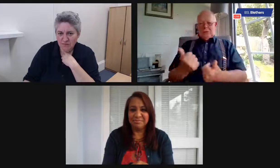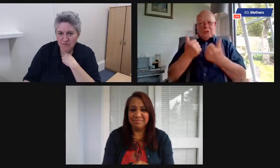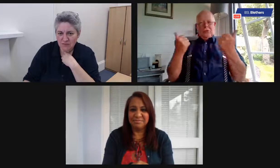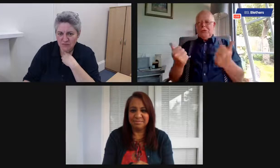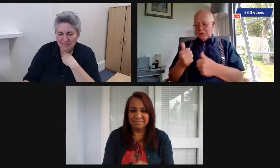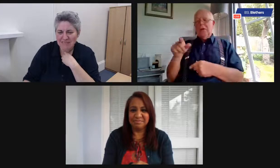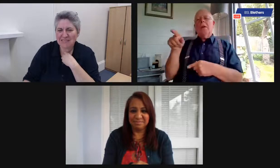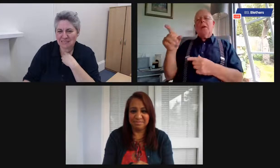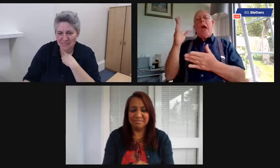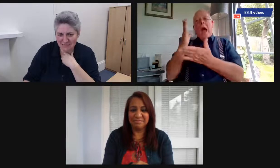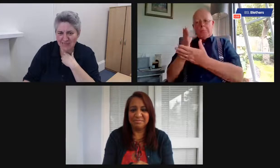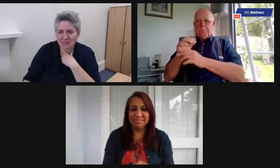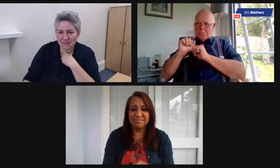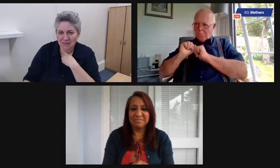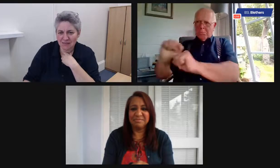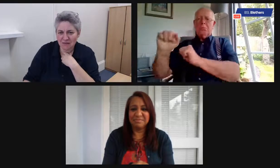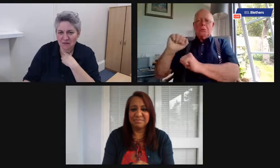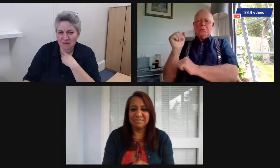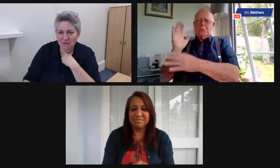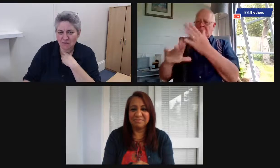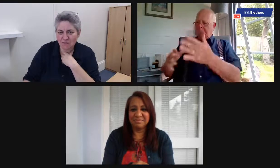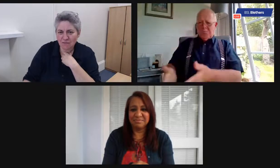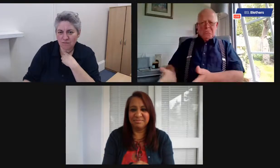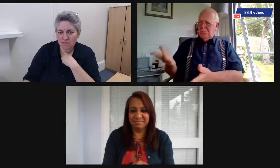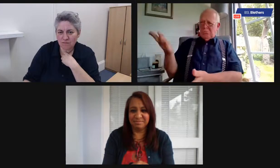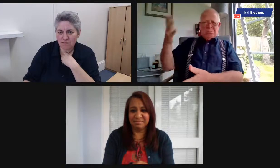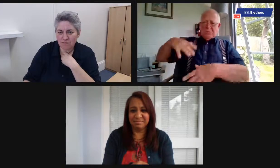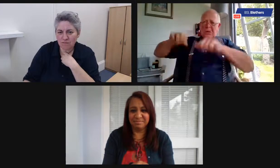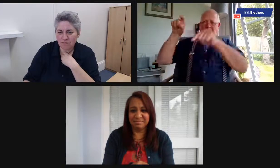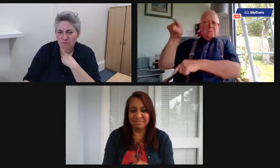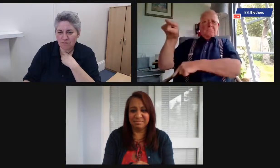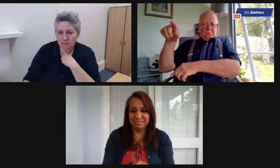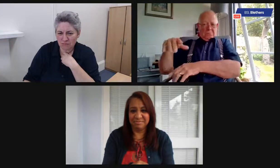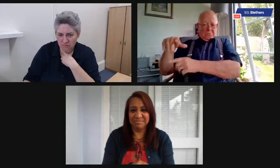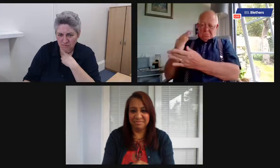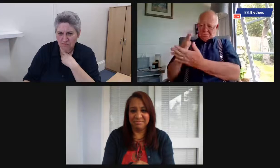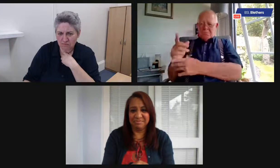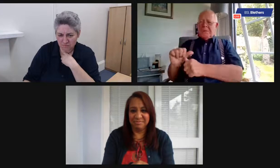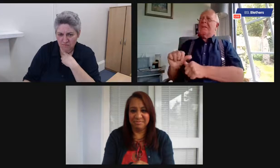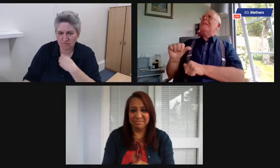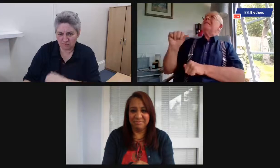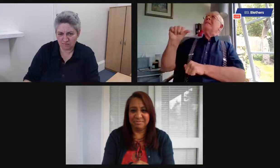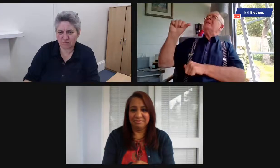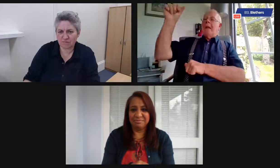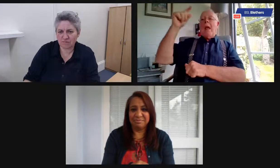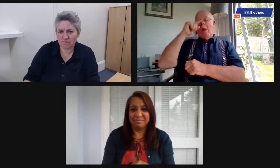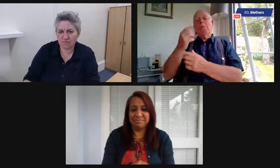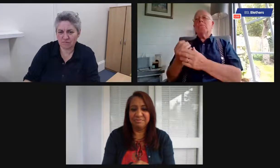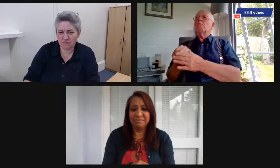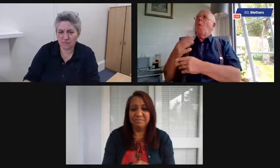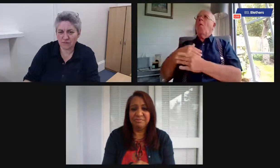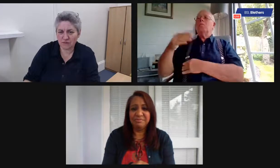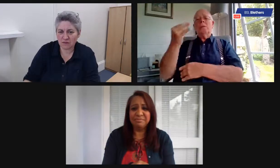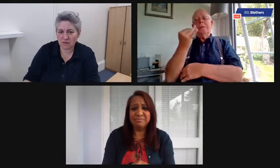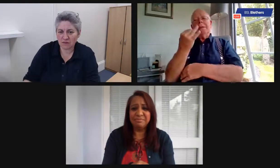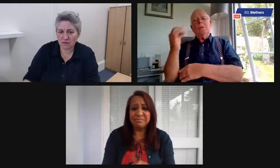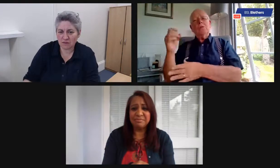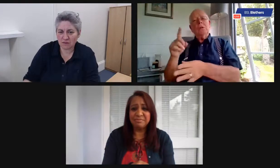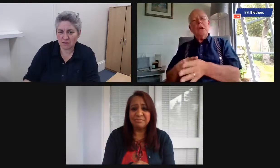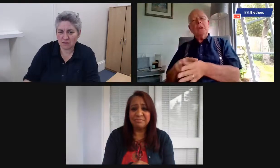tree. Everyone knows Scots pine, that's it. And it is actually a native. It originated in Scotland, and they can grow